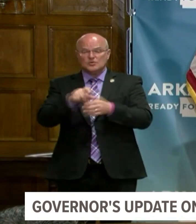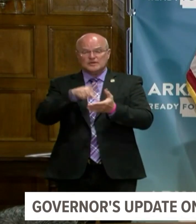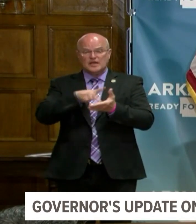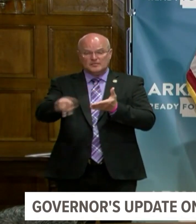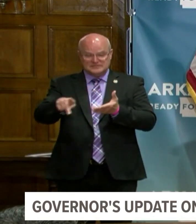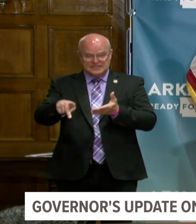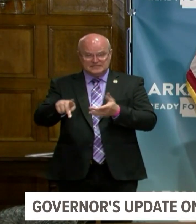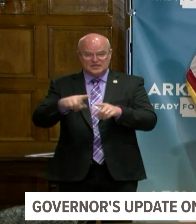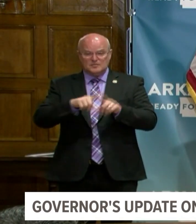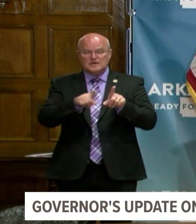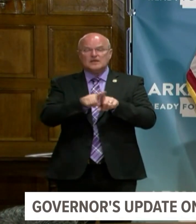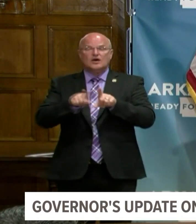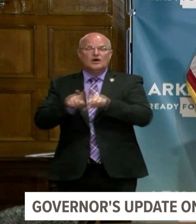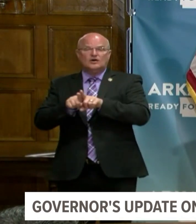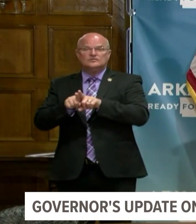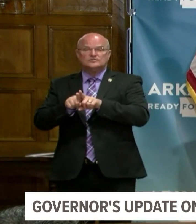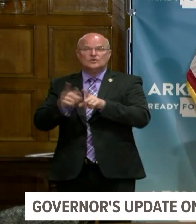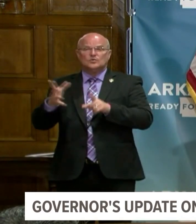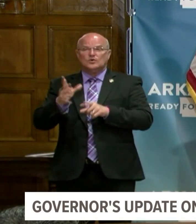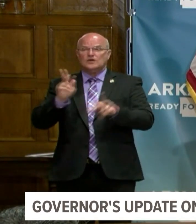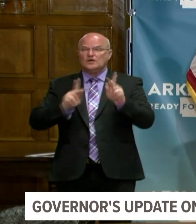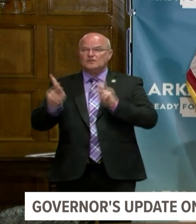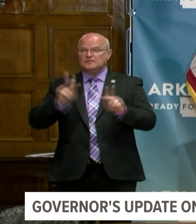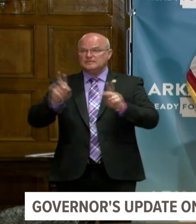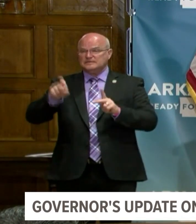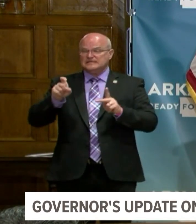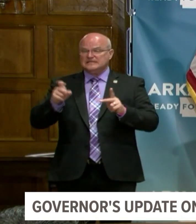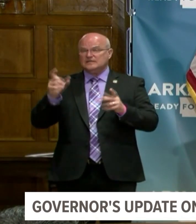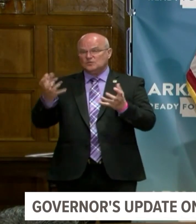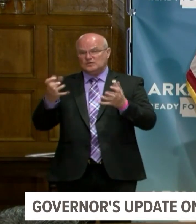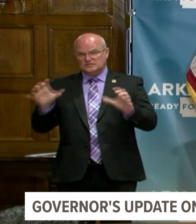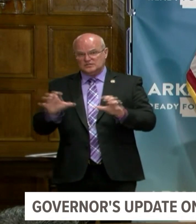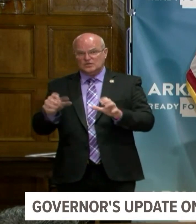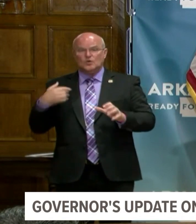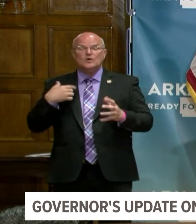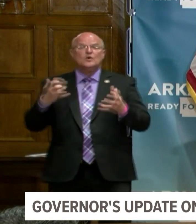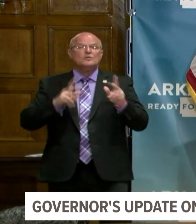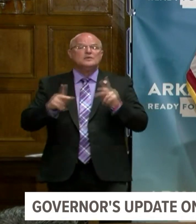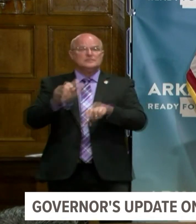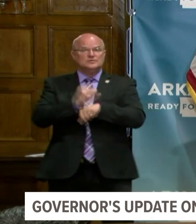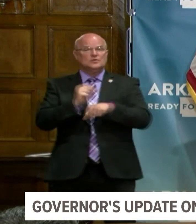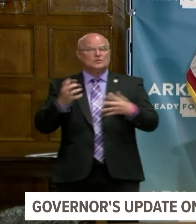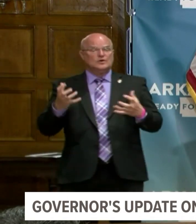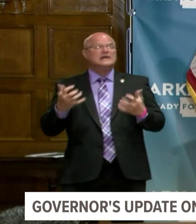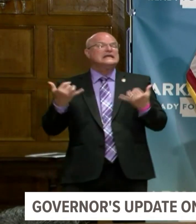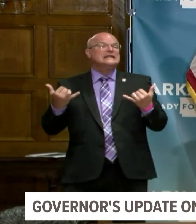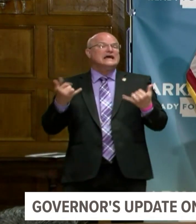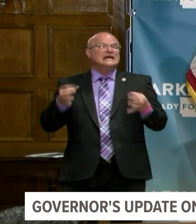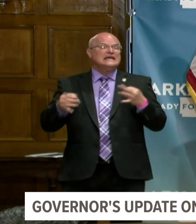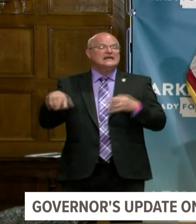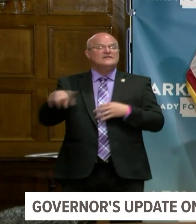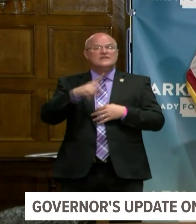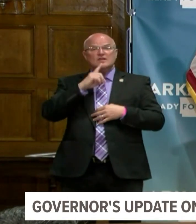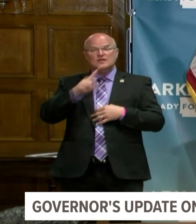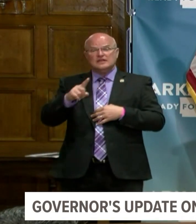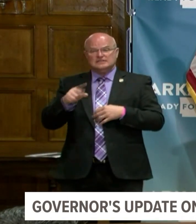compensation, but it's also what Arkansans need and want to do. We want people to work. Now, if there